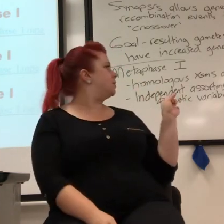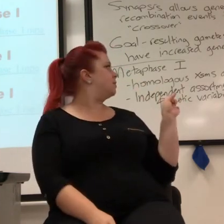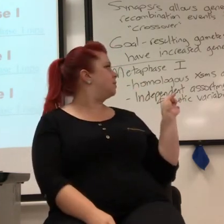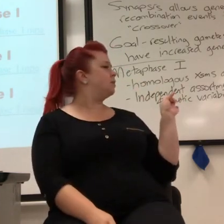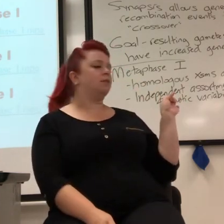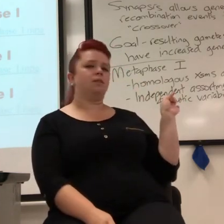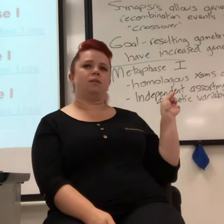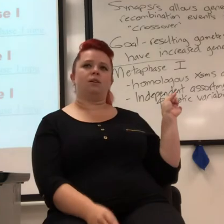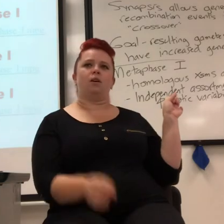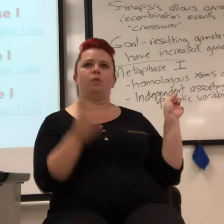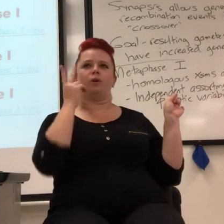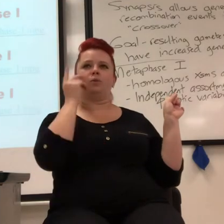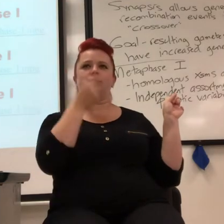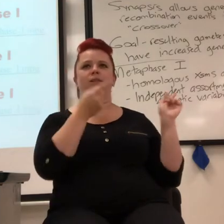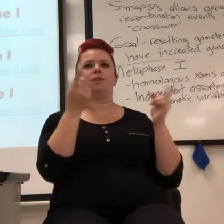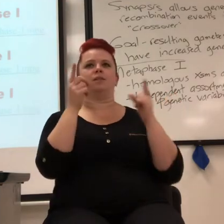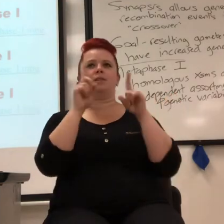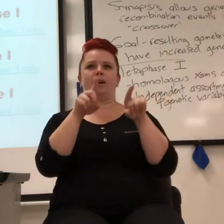see this effect.